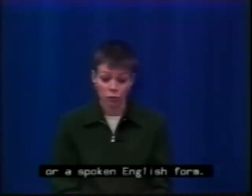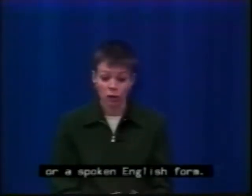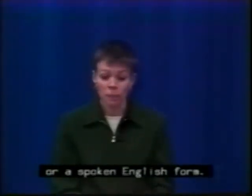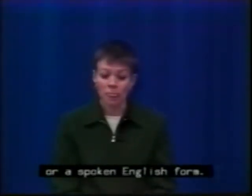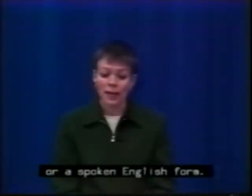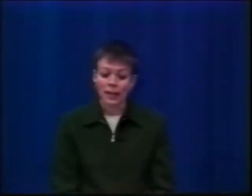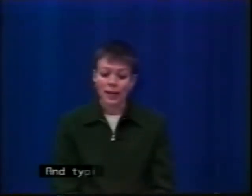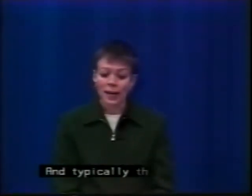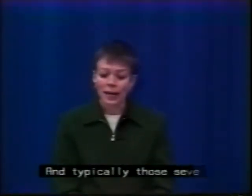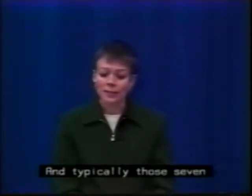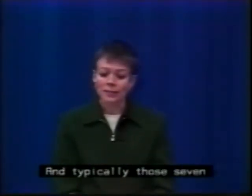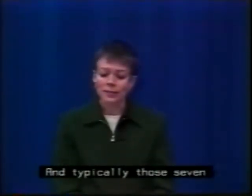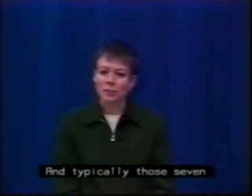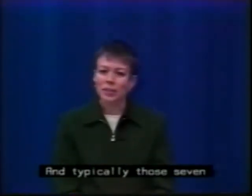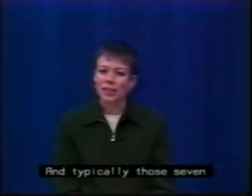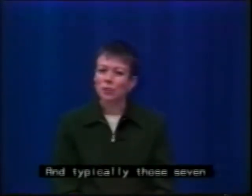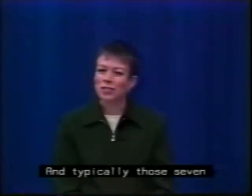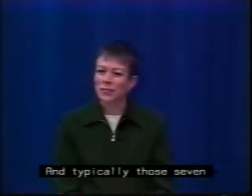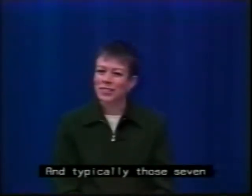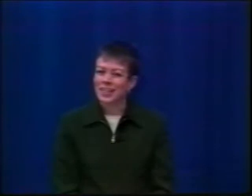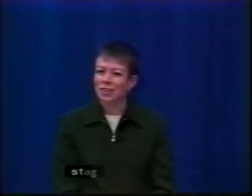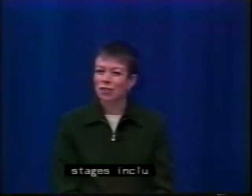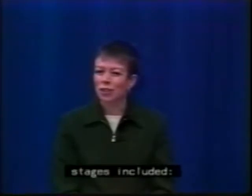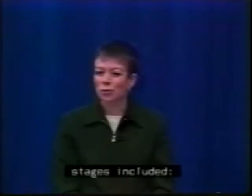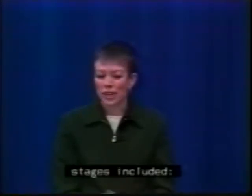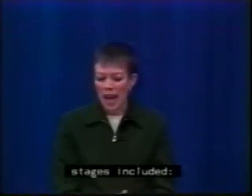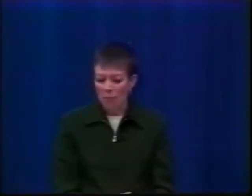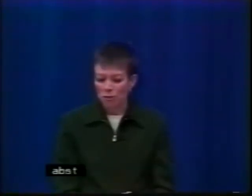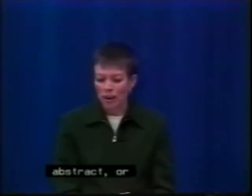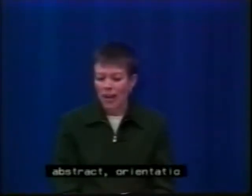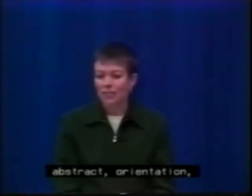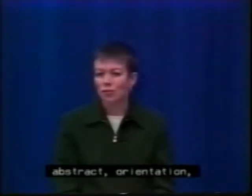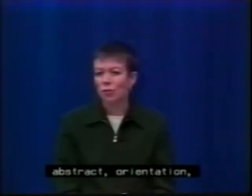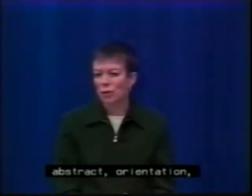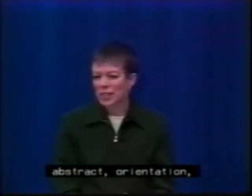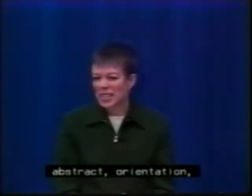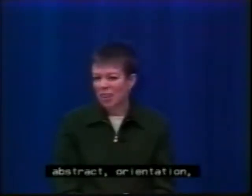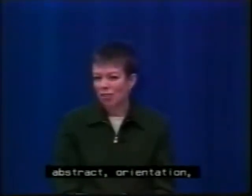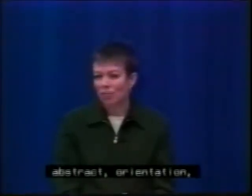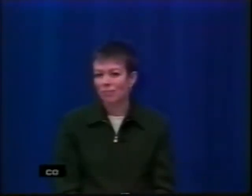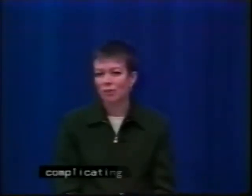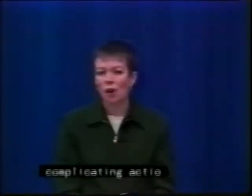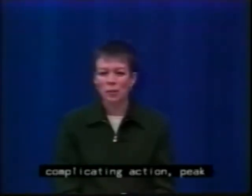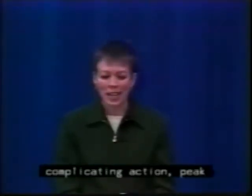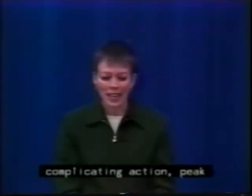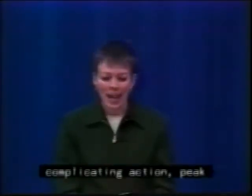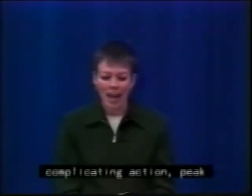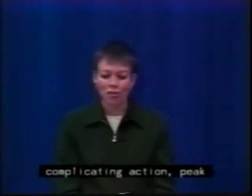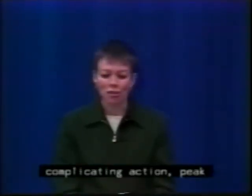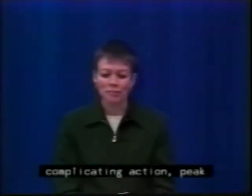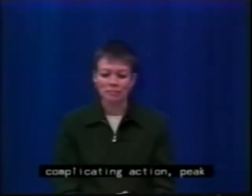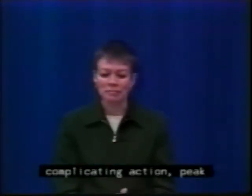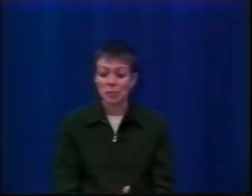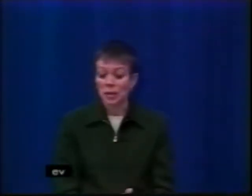form. And typically those seven stages include an abstract, orientation, complicating action, a